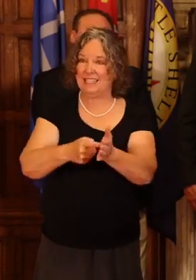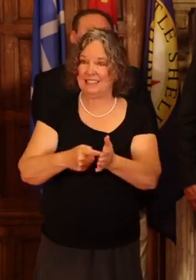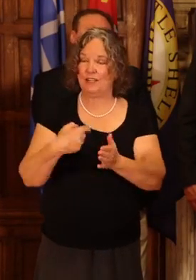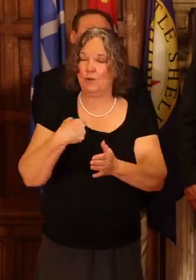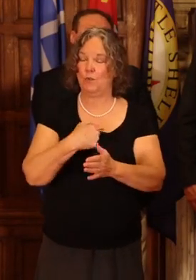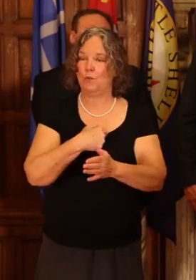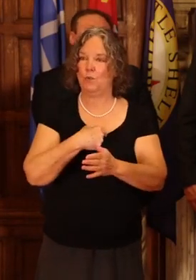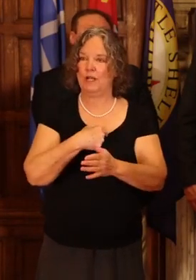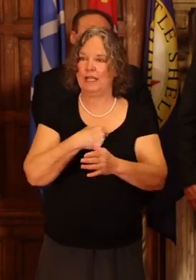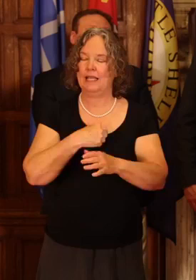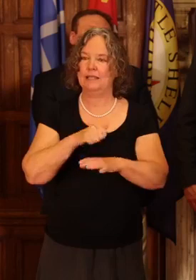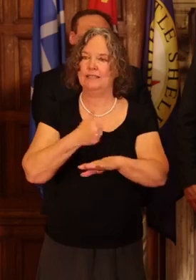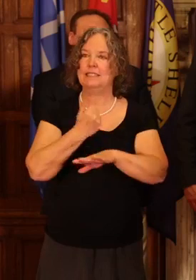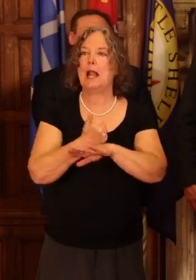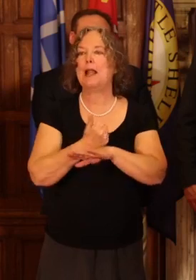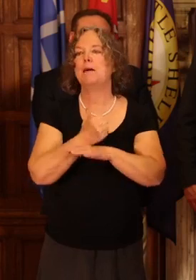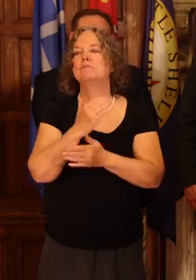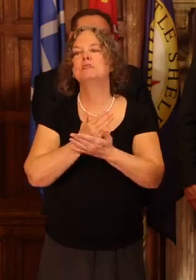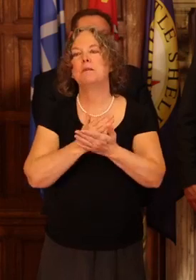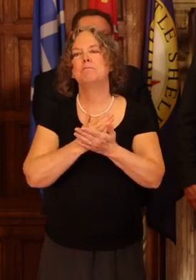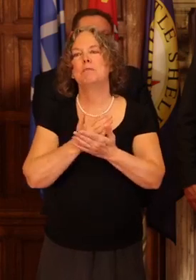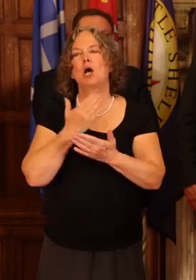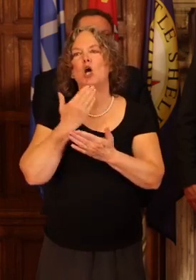sense precautions.